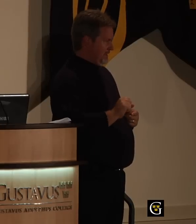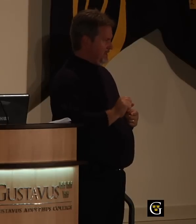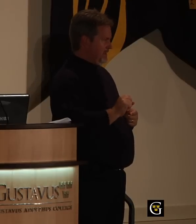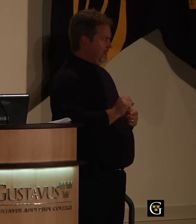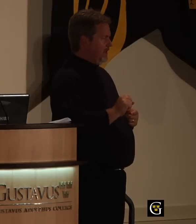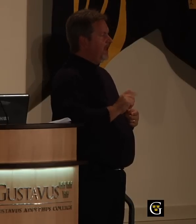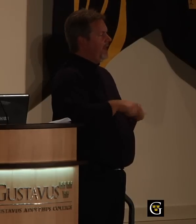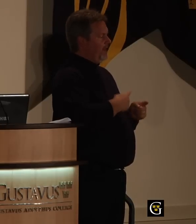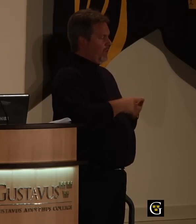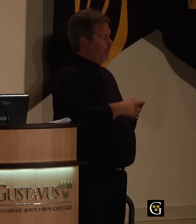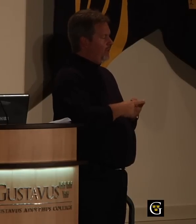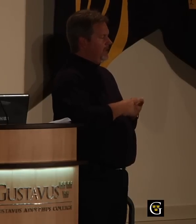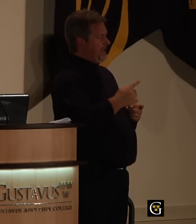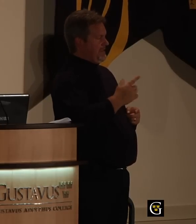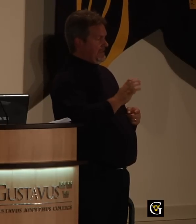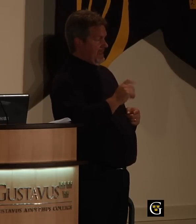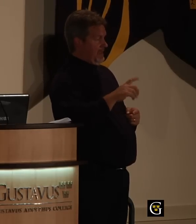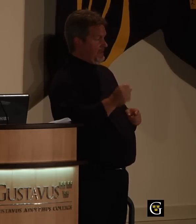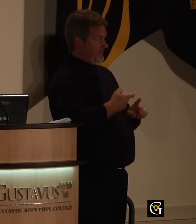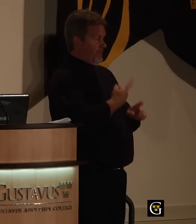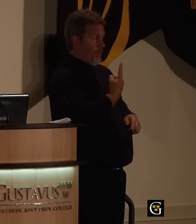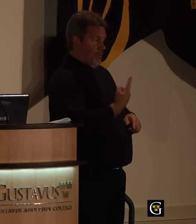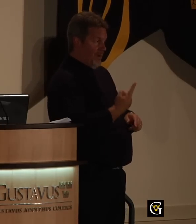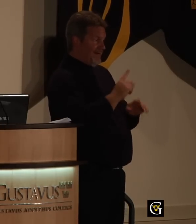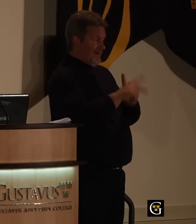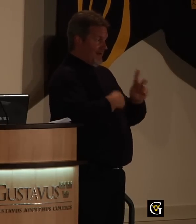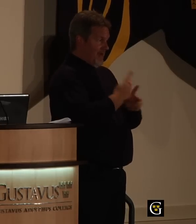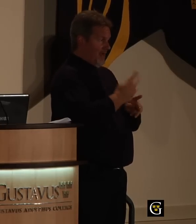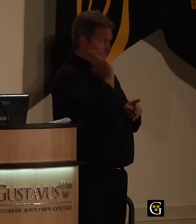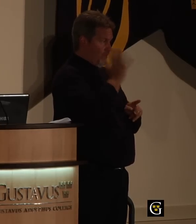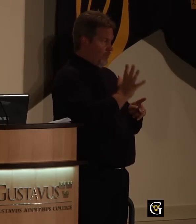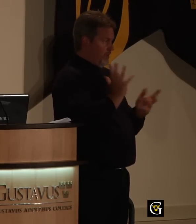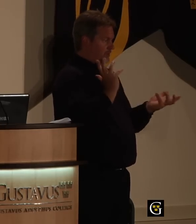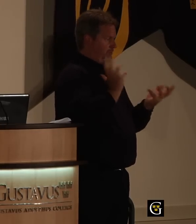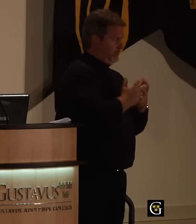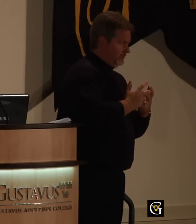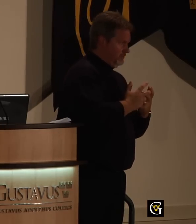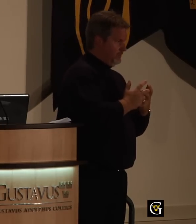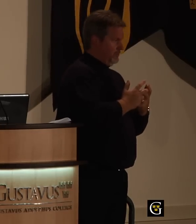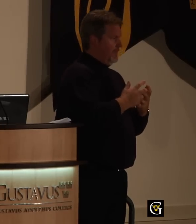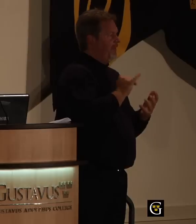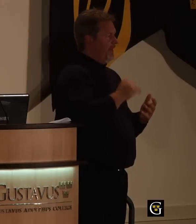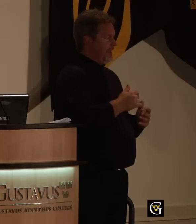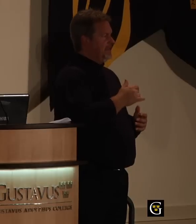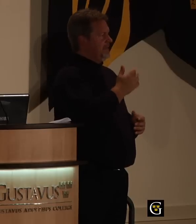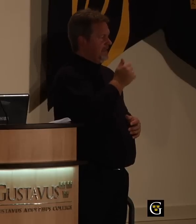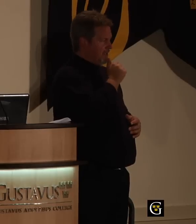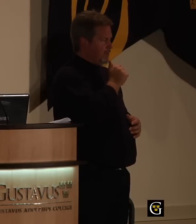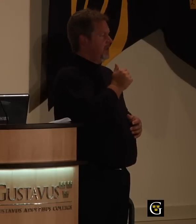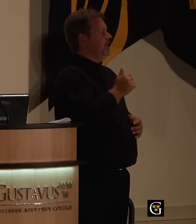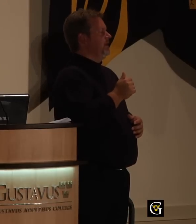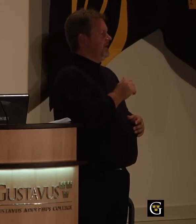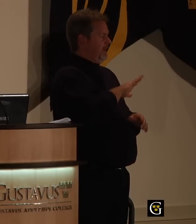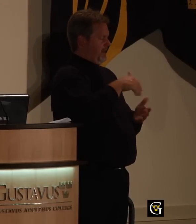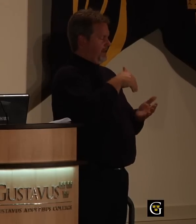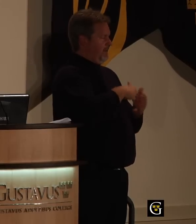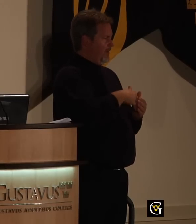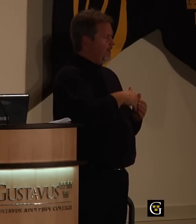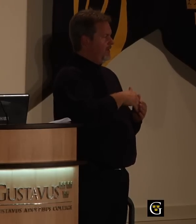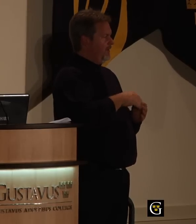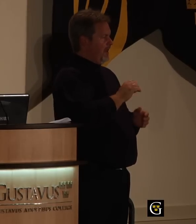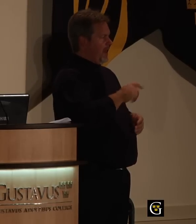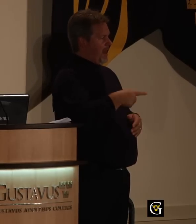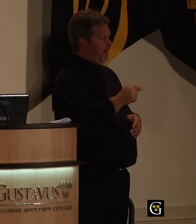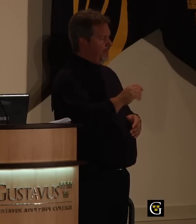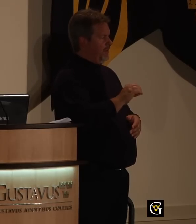particular type can express the gene. That is the secret of the heart of optogenetics. So obviously optogenetics in